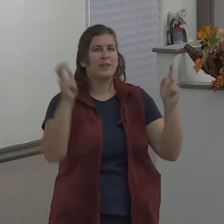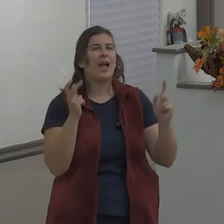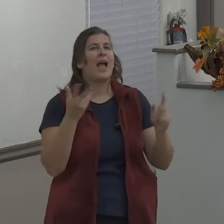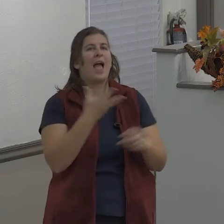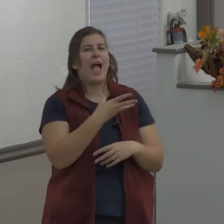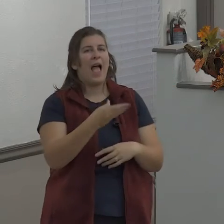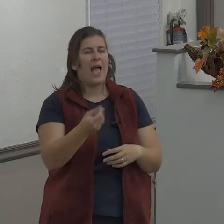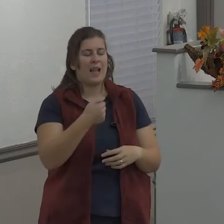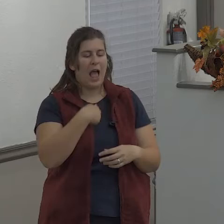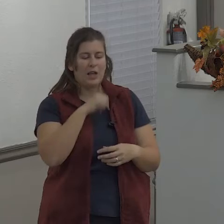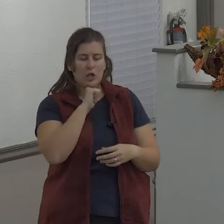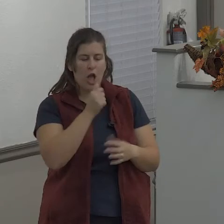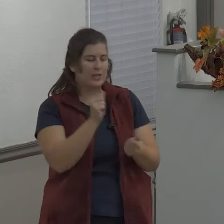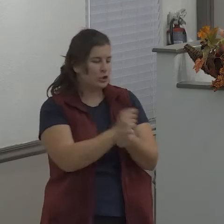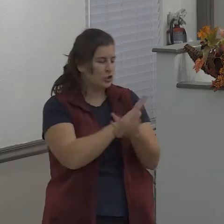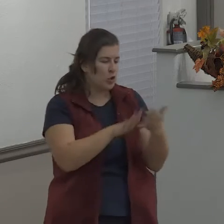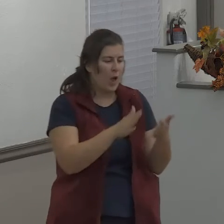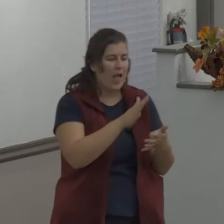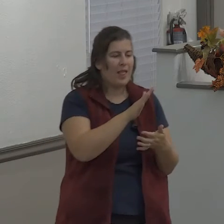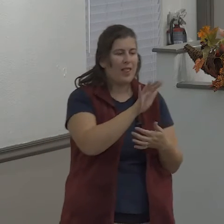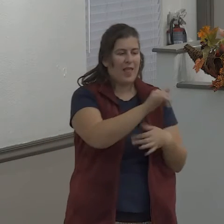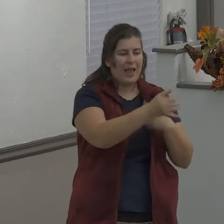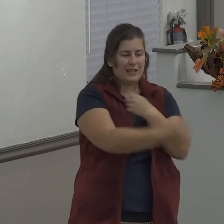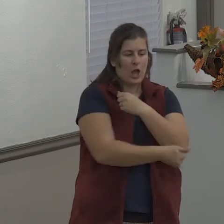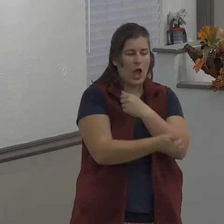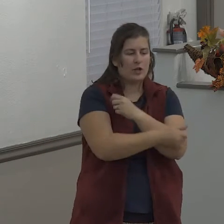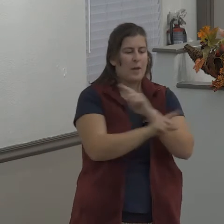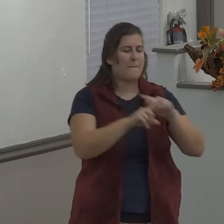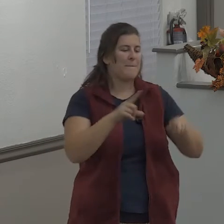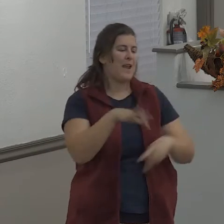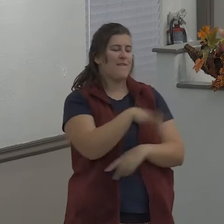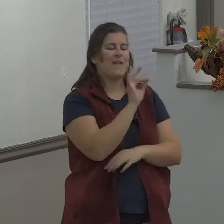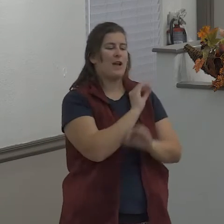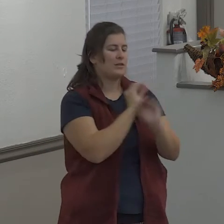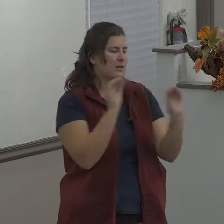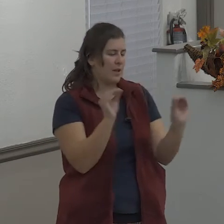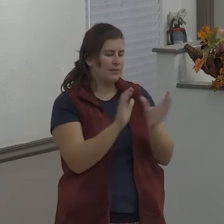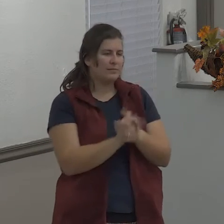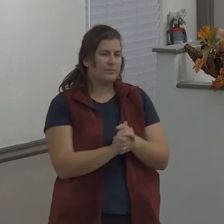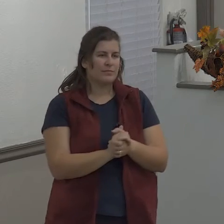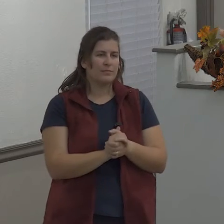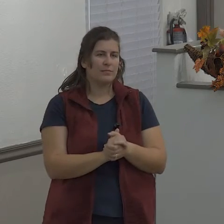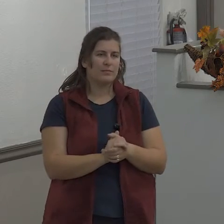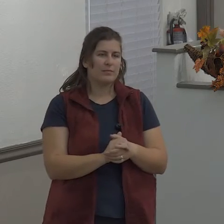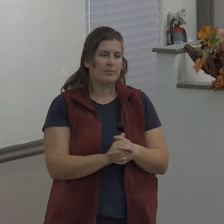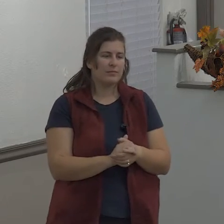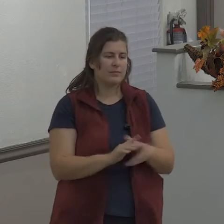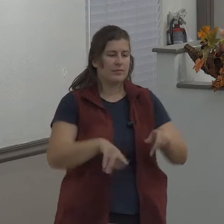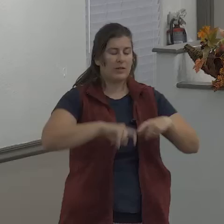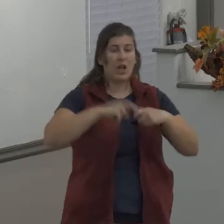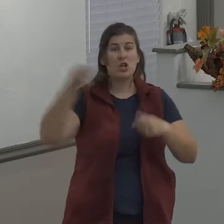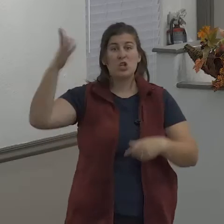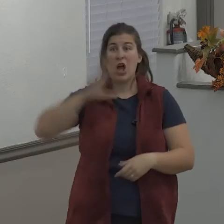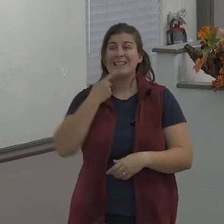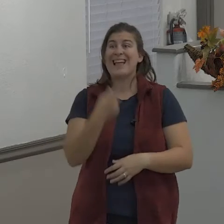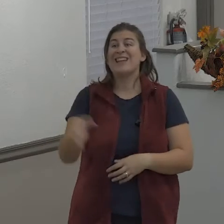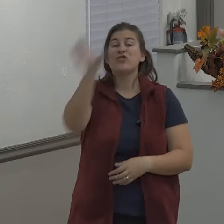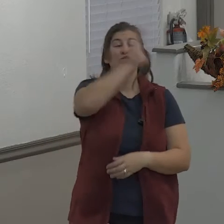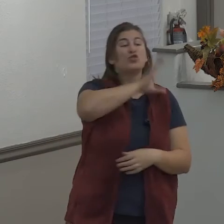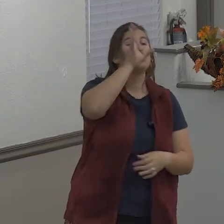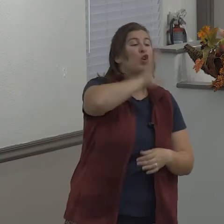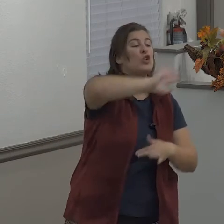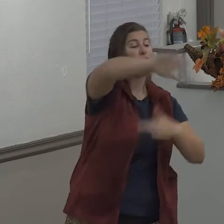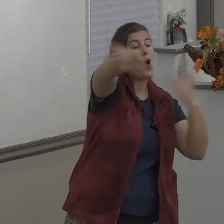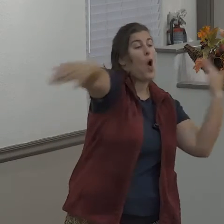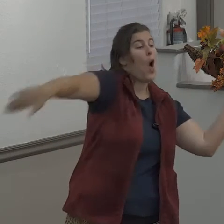"That I should not destroy it, but I found none." God said, "I found none." I searched the entire